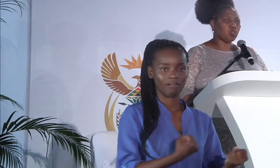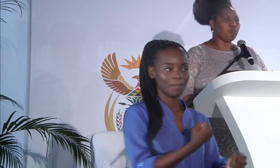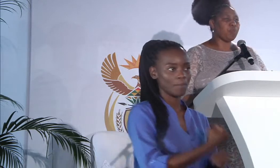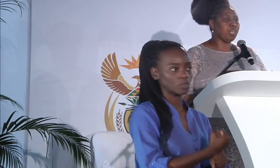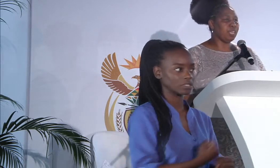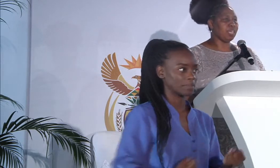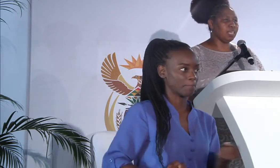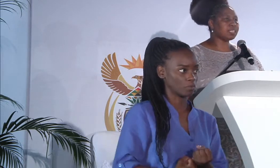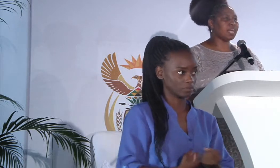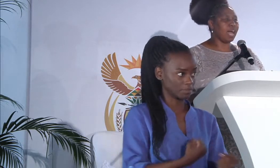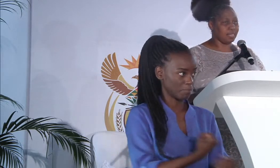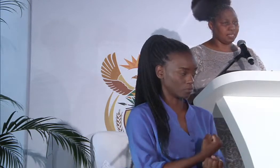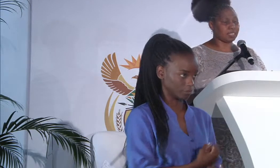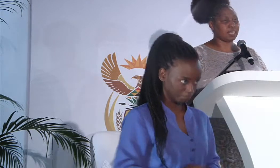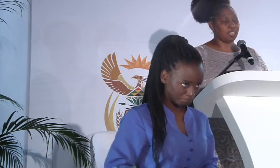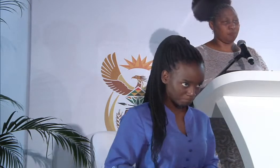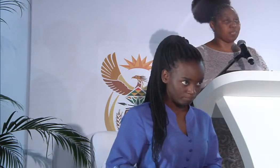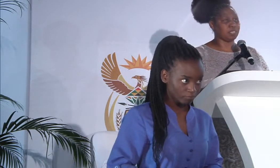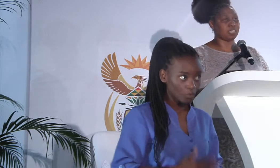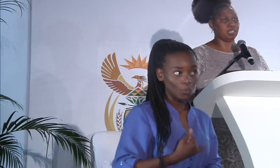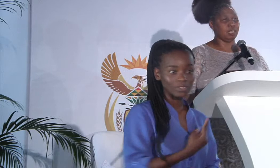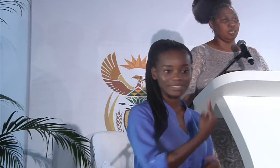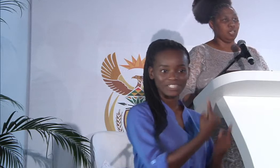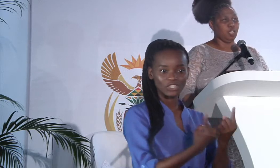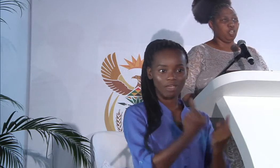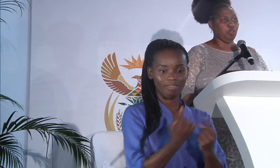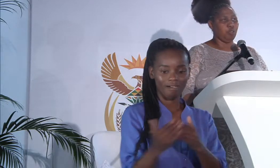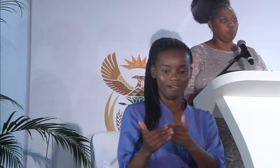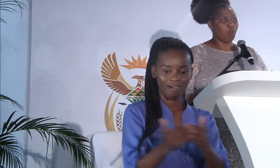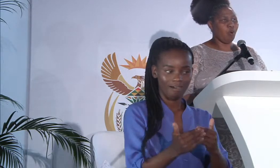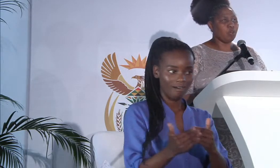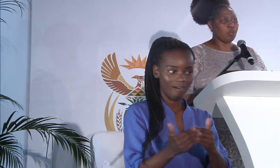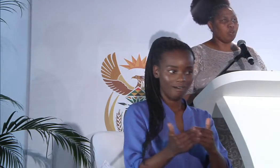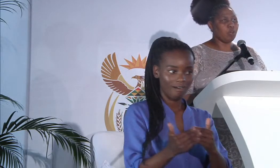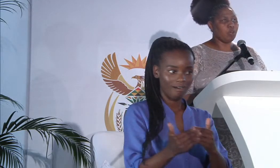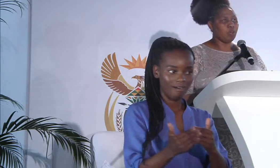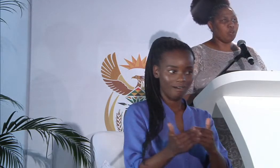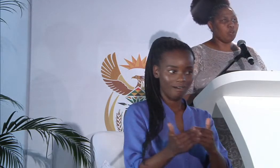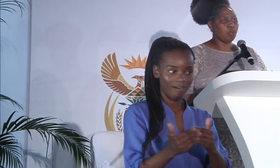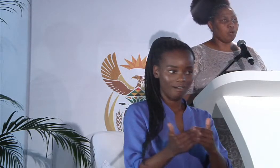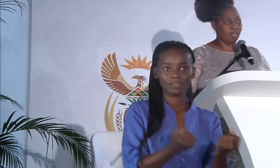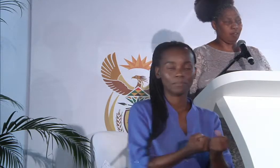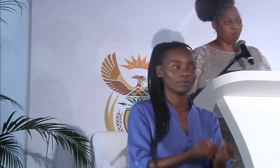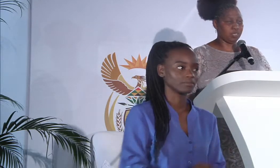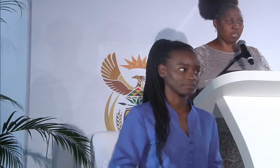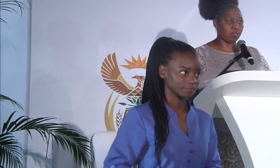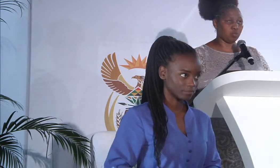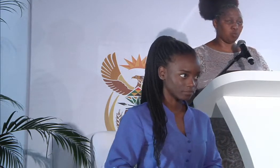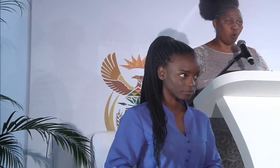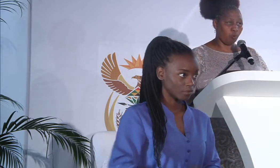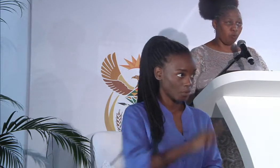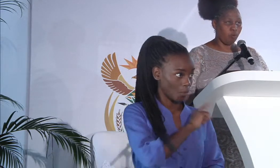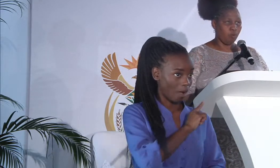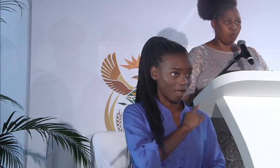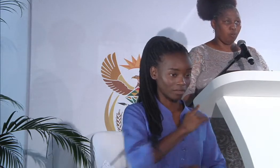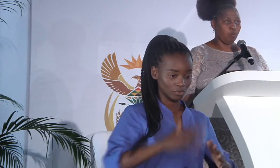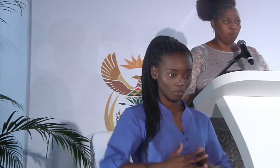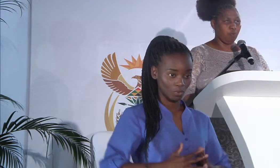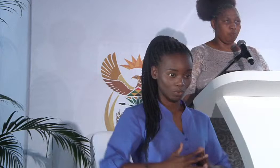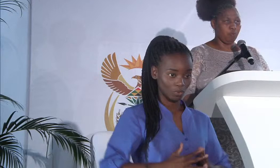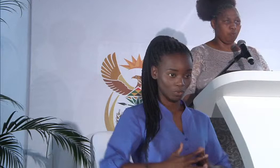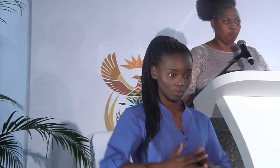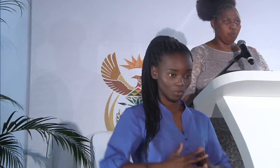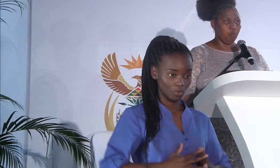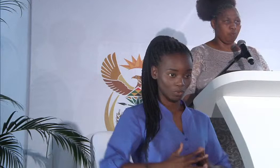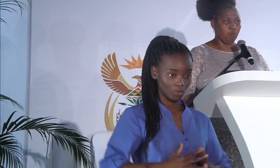to be each other's keepers because in together we stand strong.